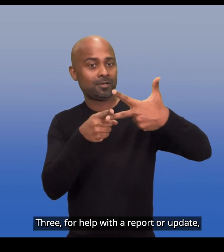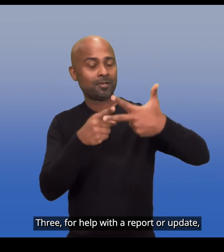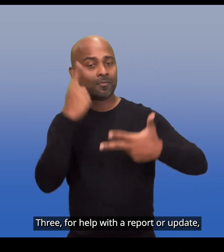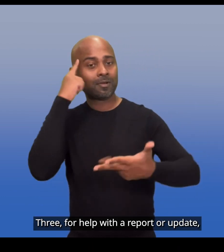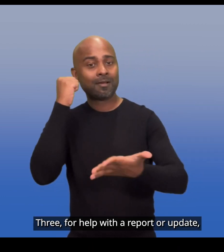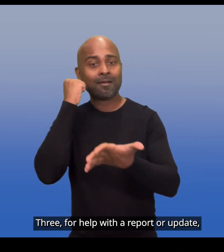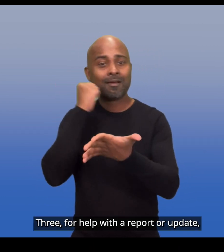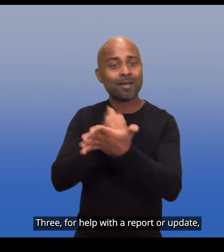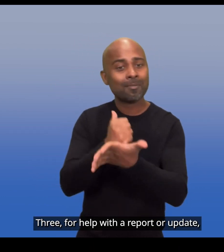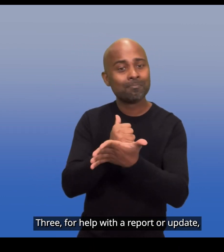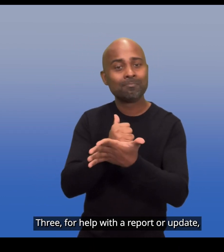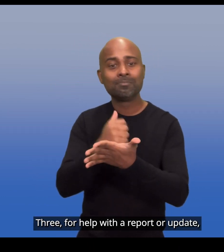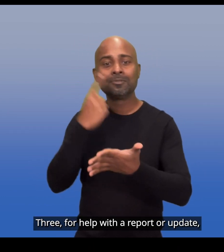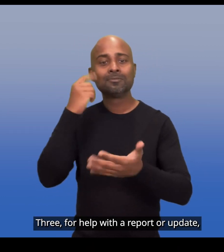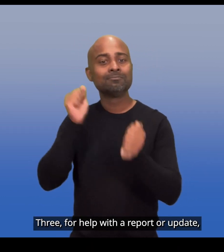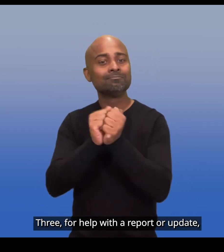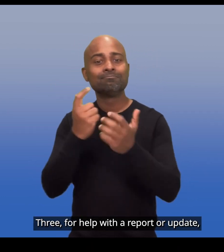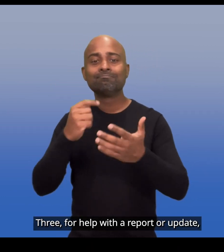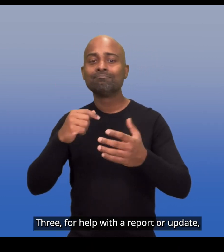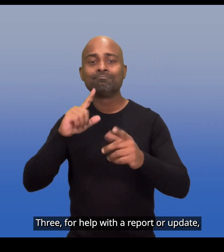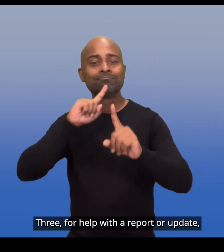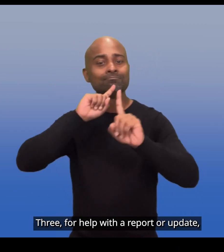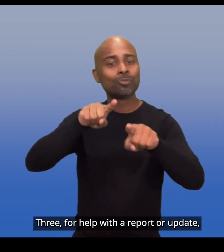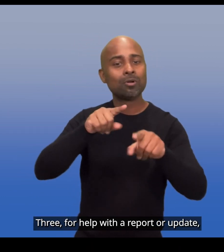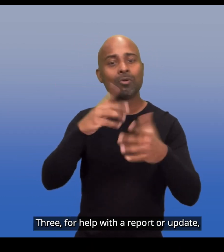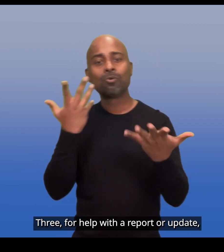3. For help with a report or update,